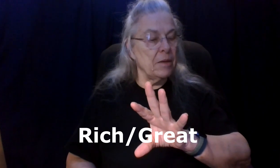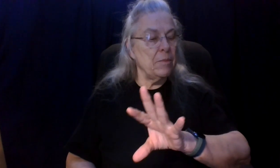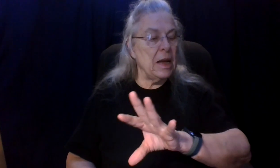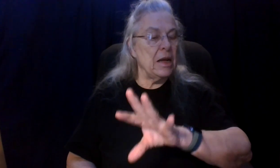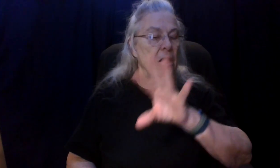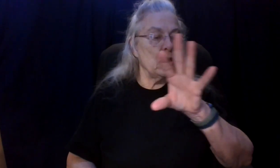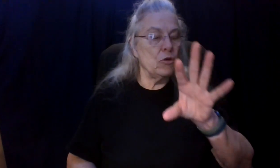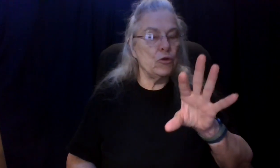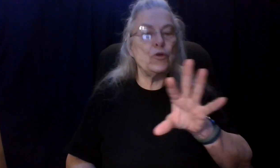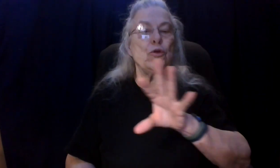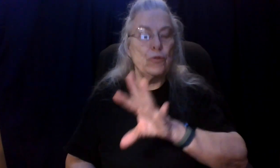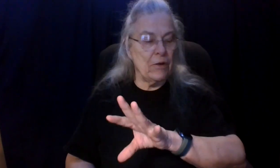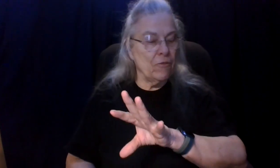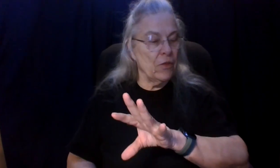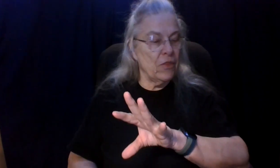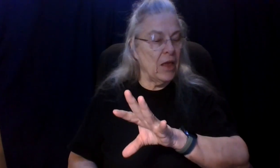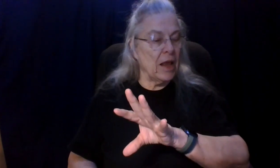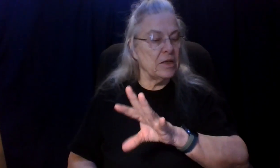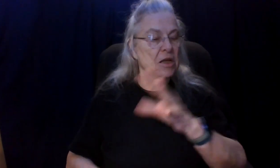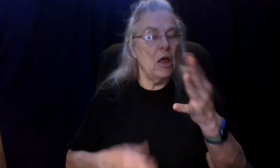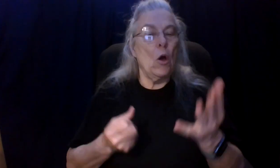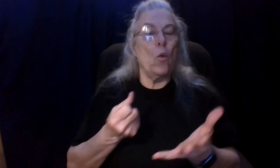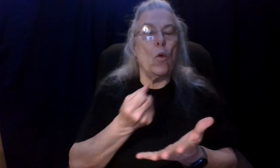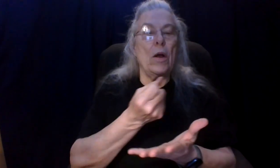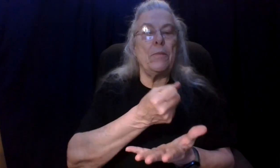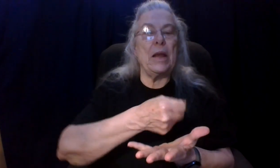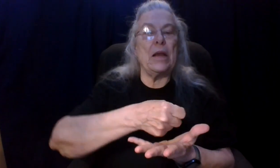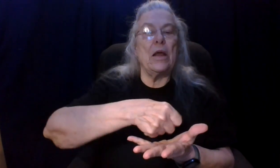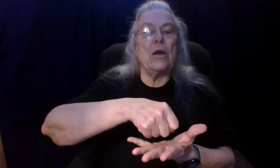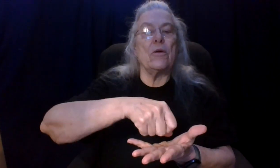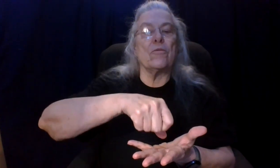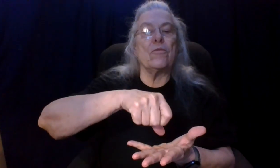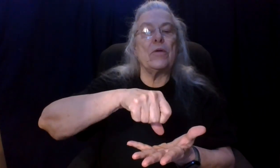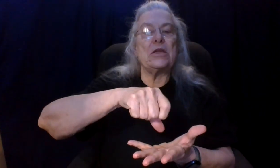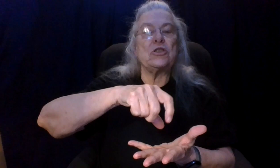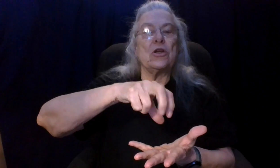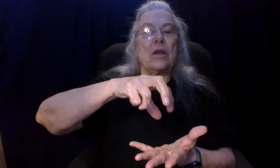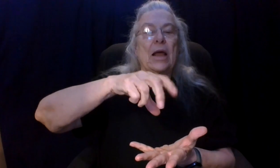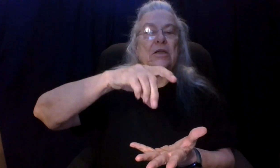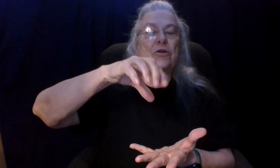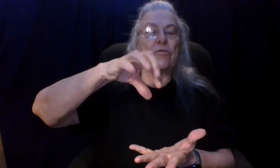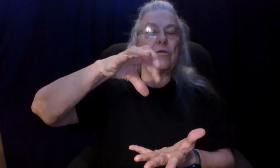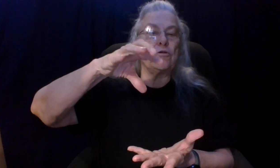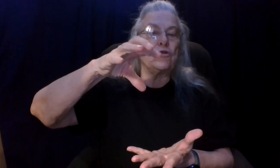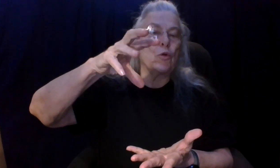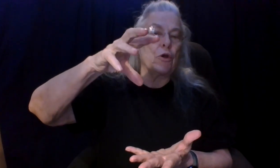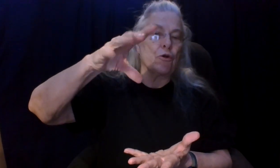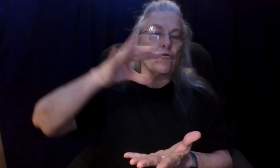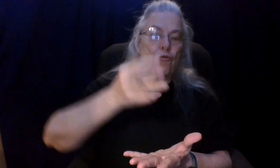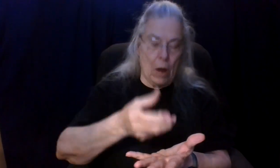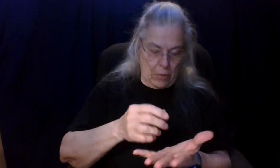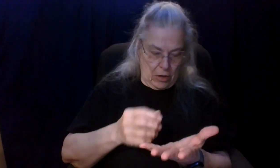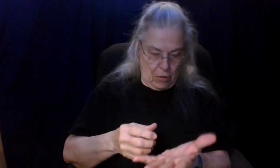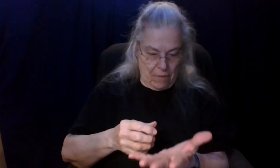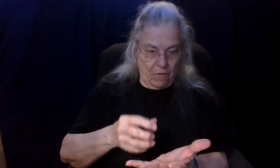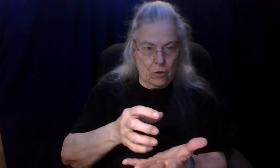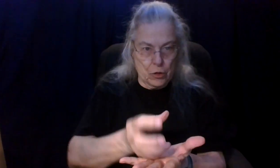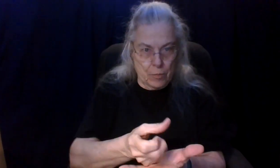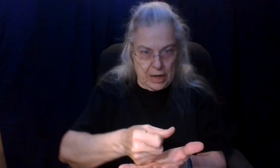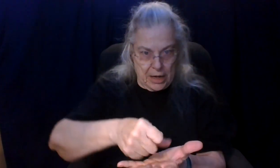mean two different things. One being rich, like Scrooge, where you're dropping, you have all your money here and